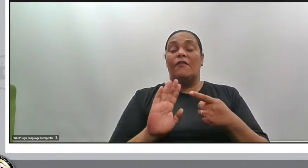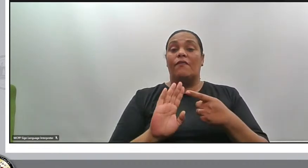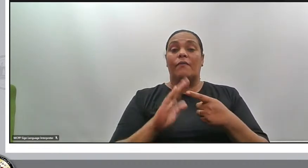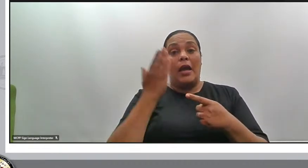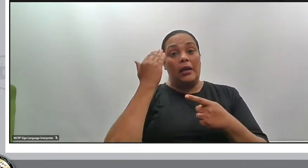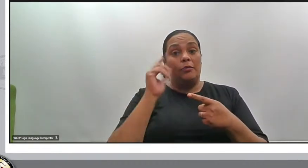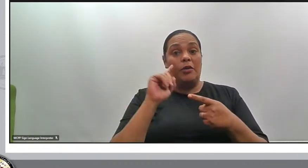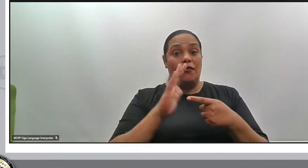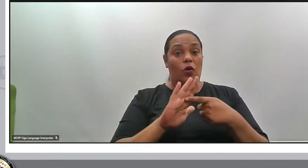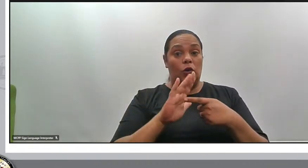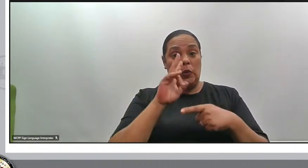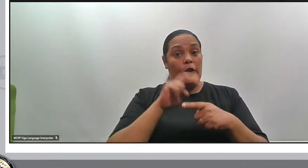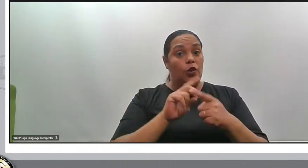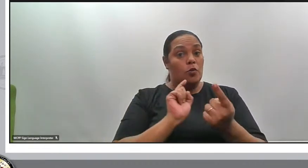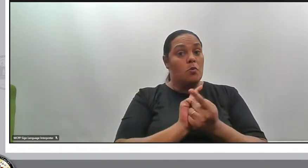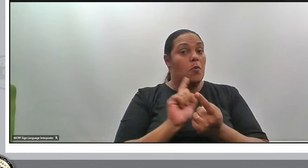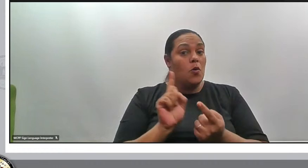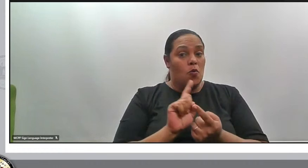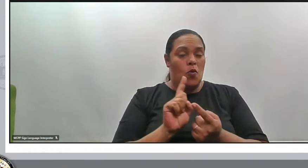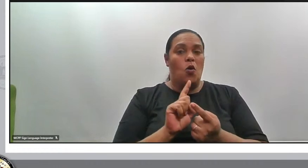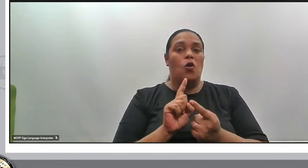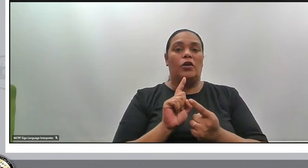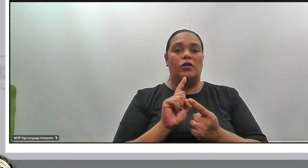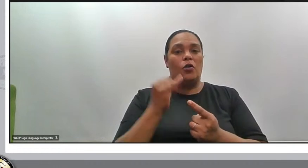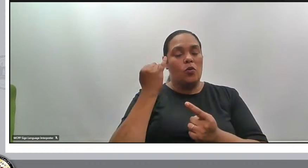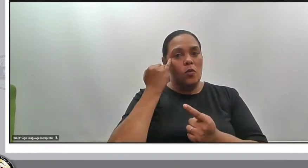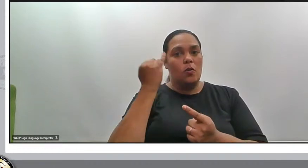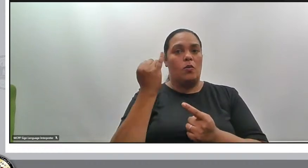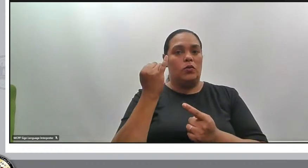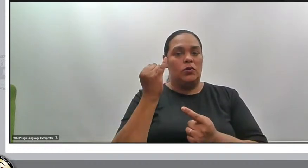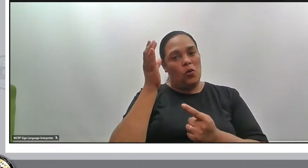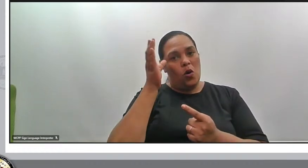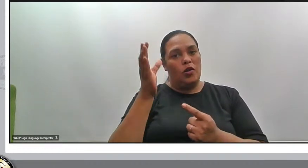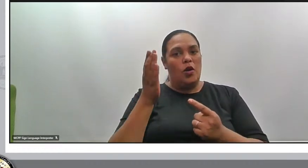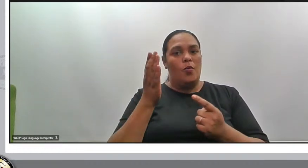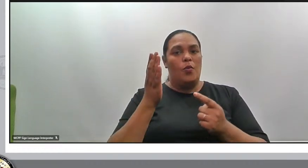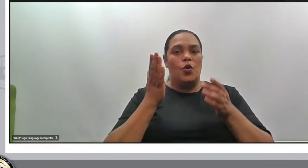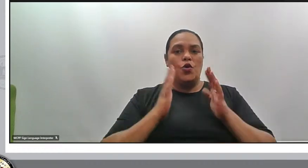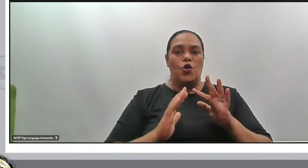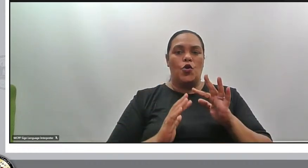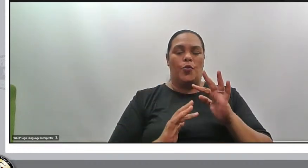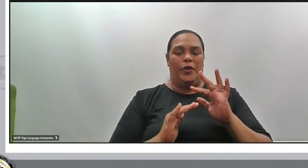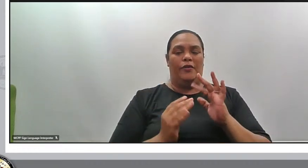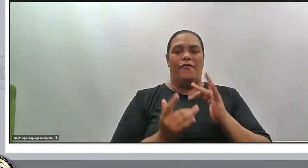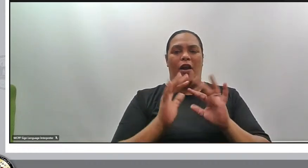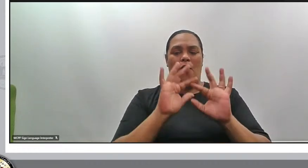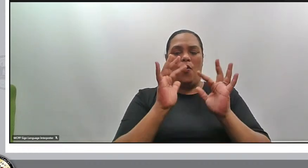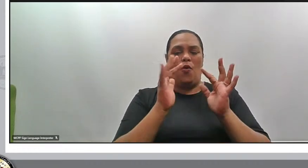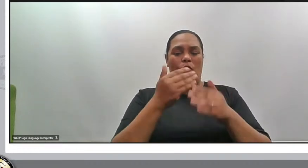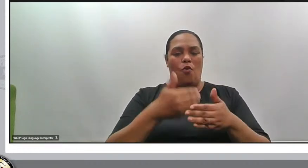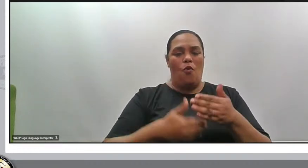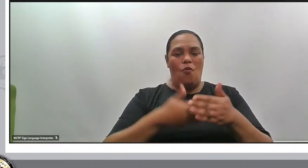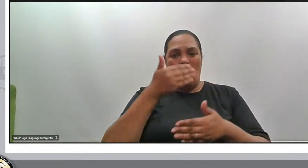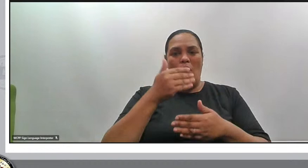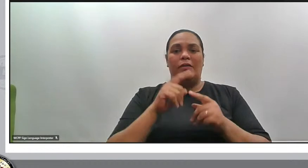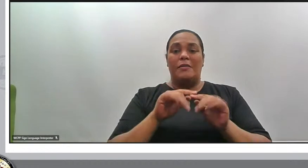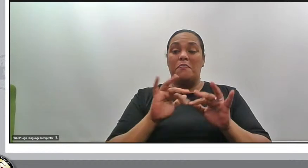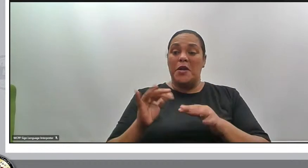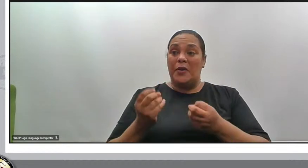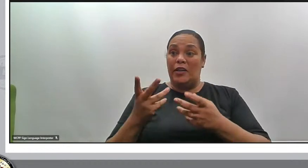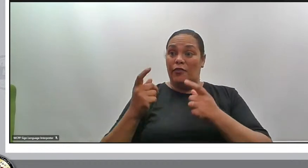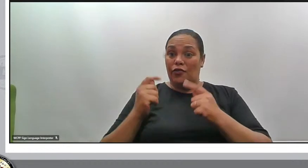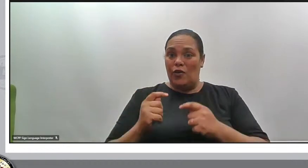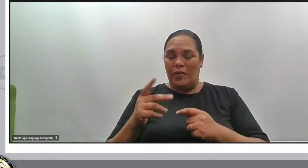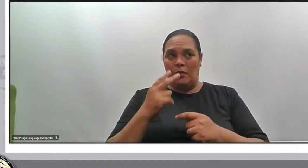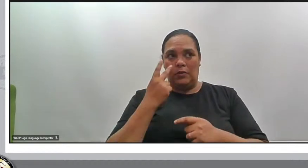we needed to address was the concept of the human firewall and creating strength in the people to recognize